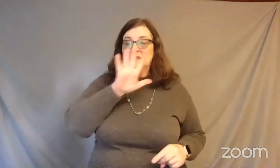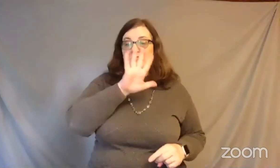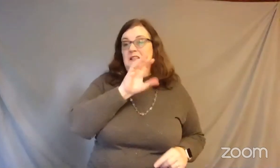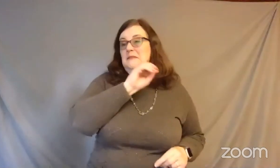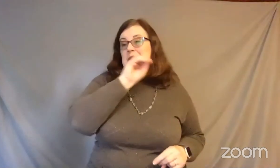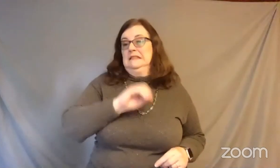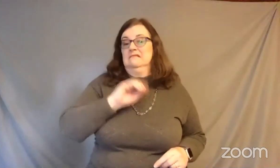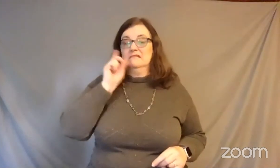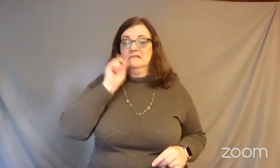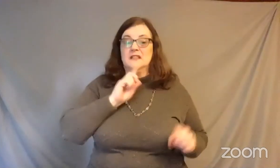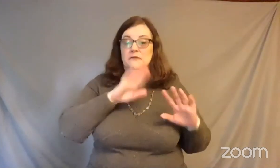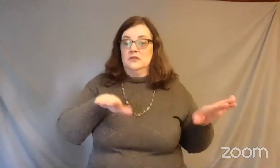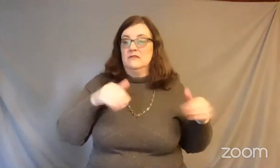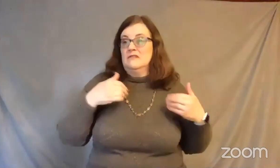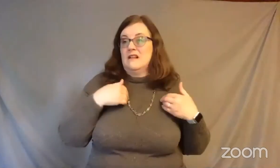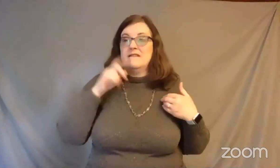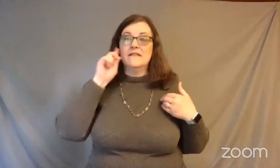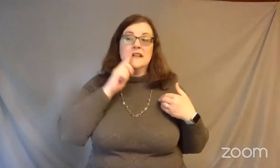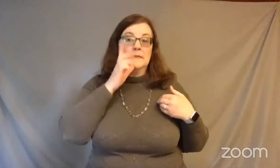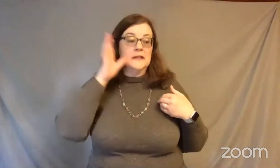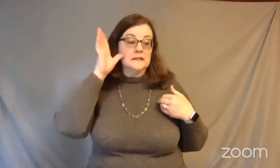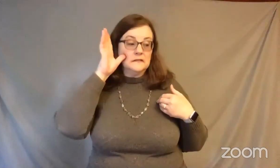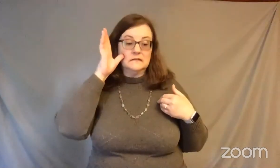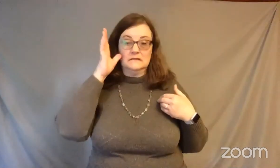sign language for deaf children has a variety of results.